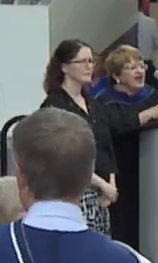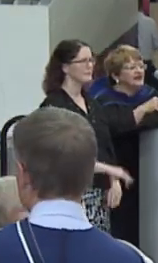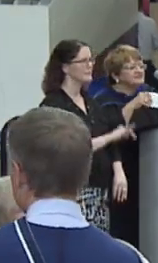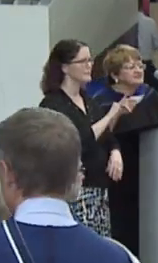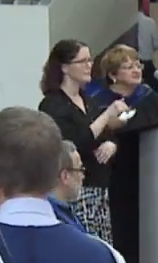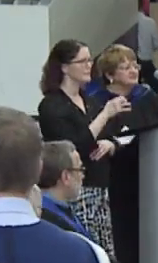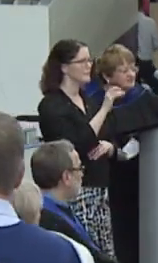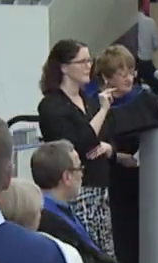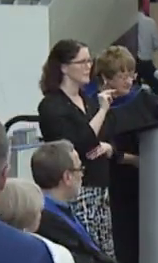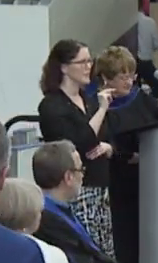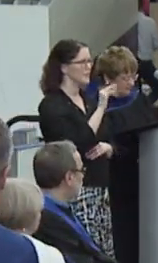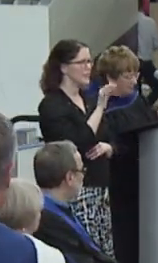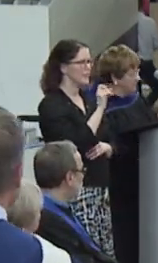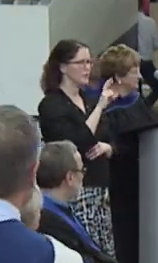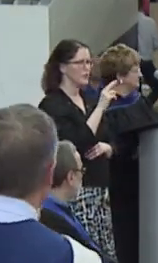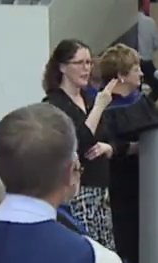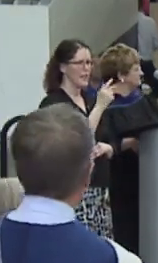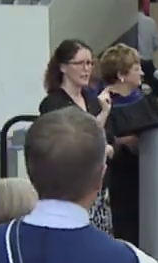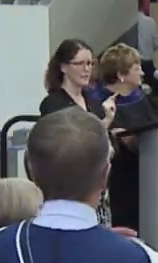Jennifer Hatt.